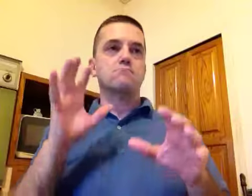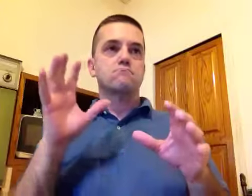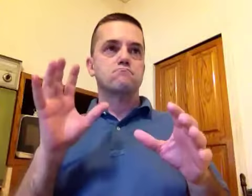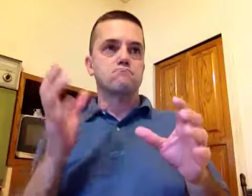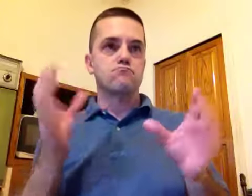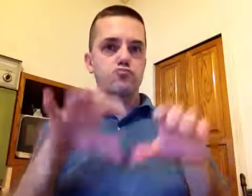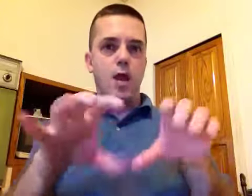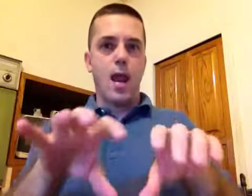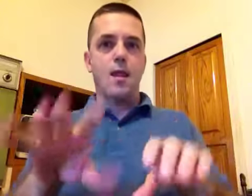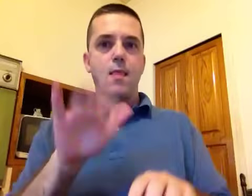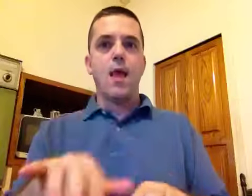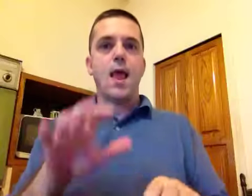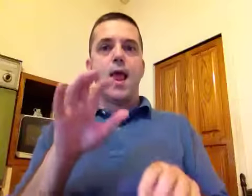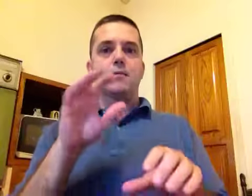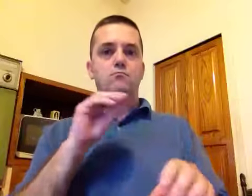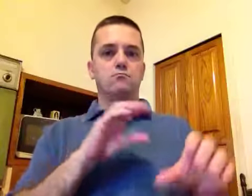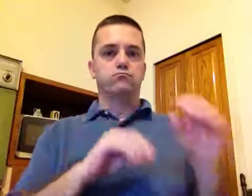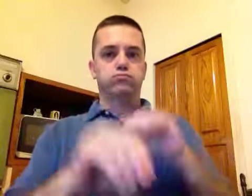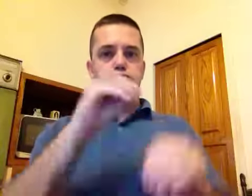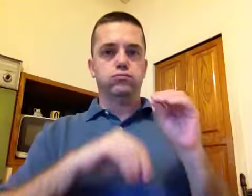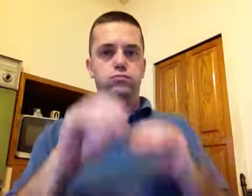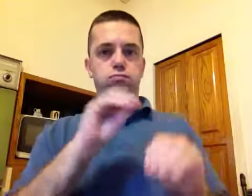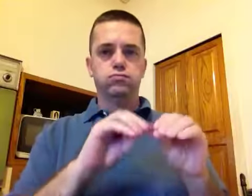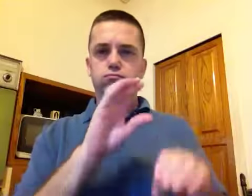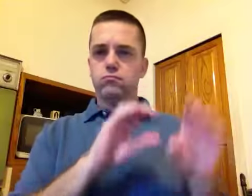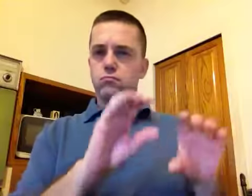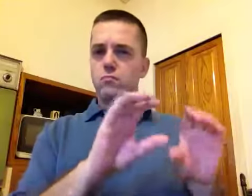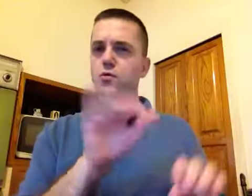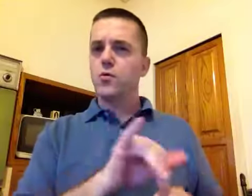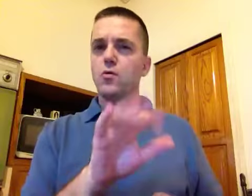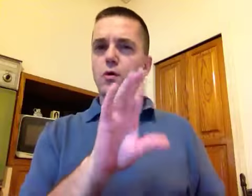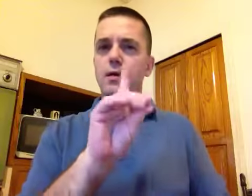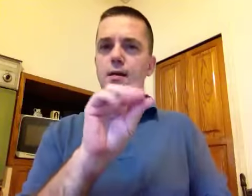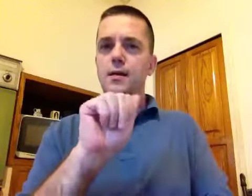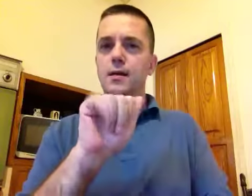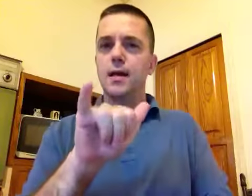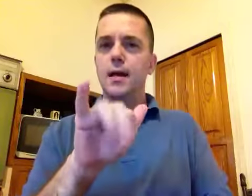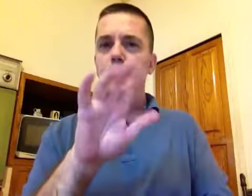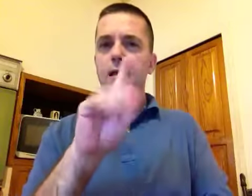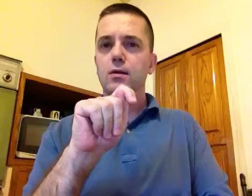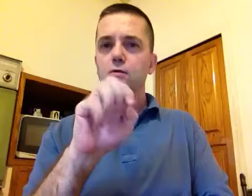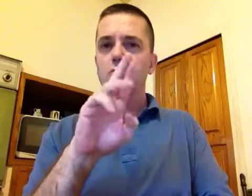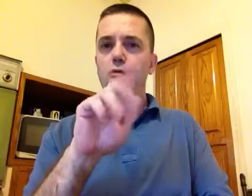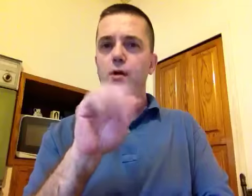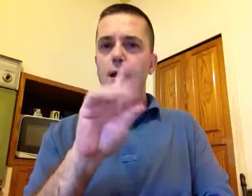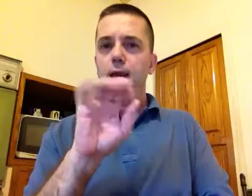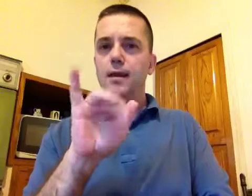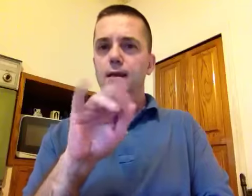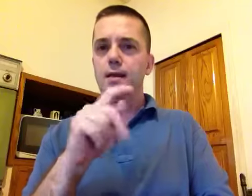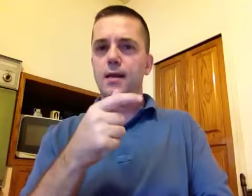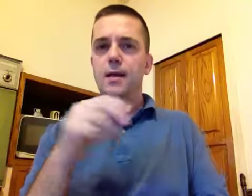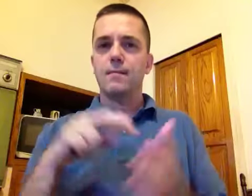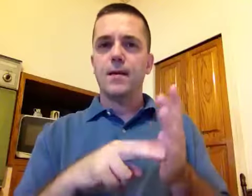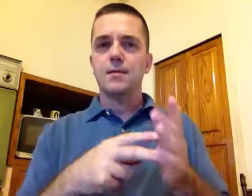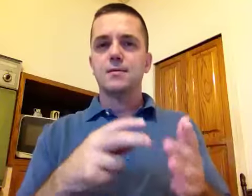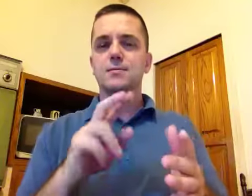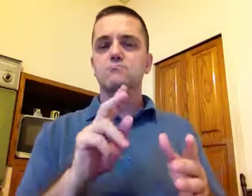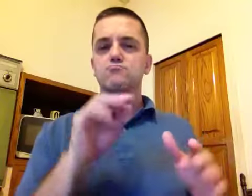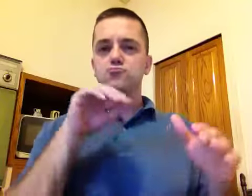I have been down these roads. And then the second time I became wealthy after losing everything, I did